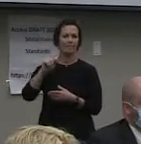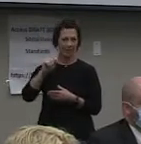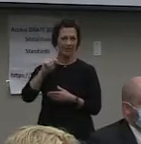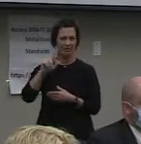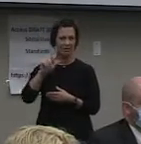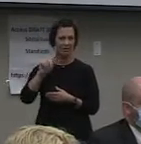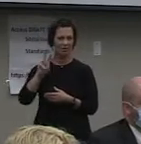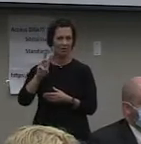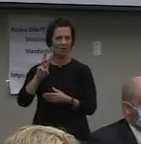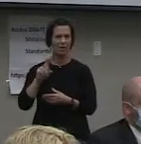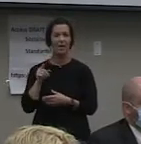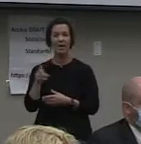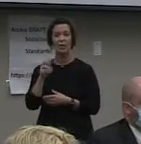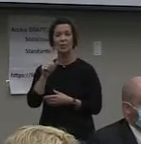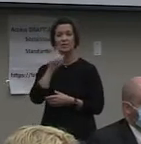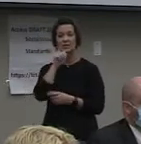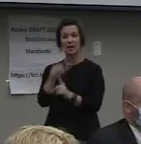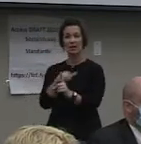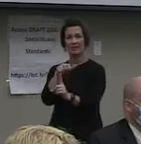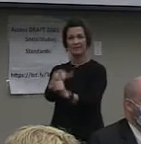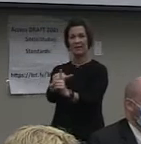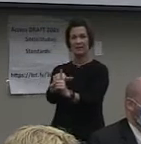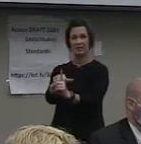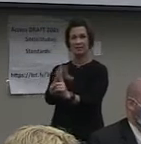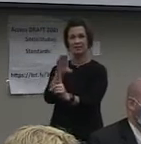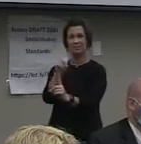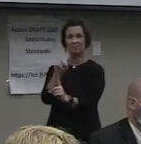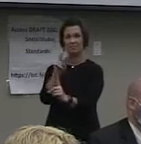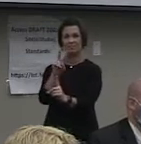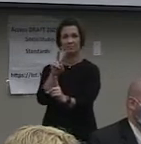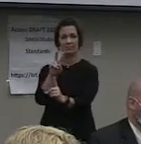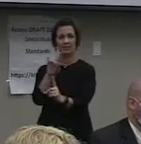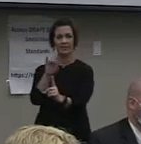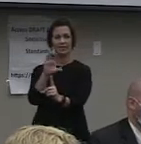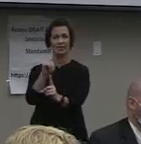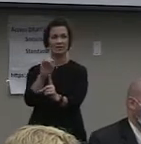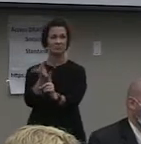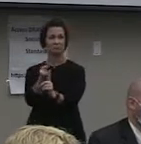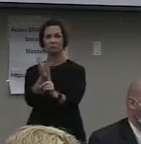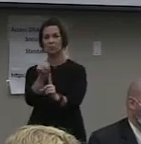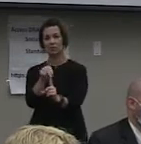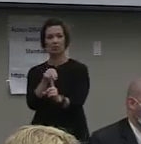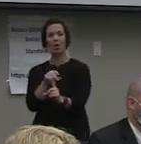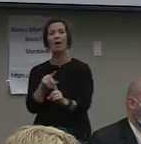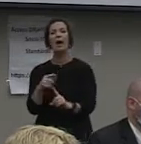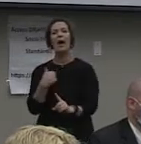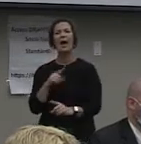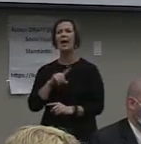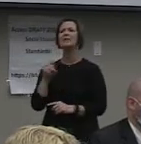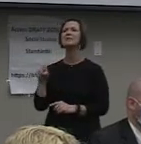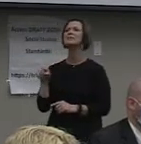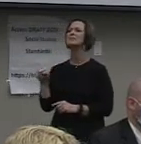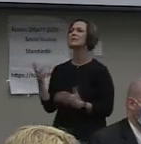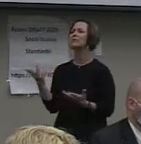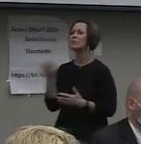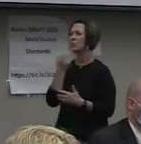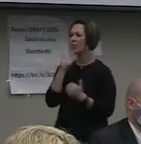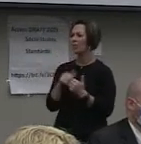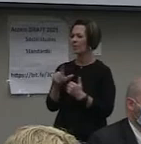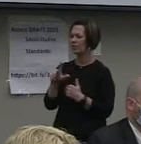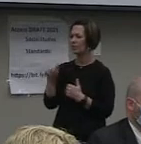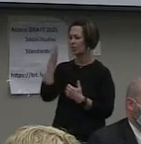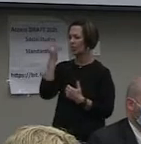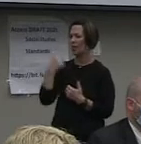House. He was not convicted in the Senate. But I asked him, what's wrong with Louisiana? Why do we suffer